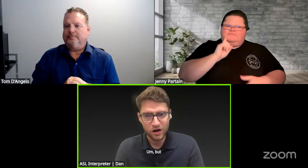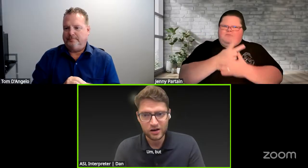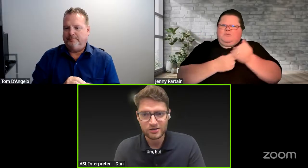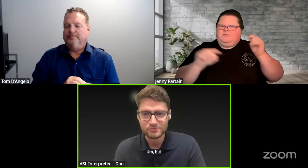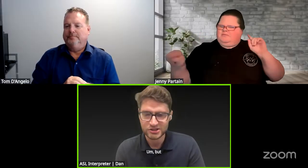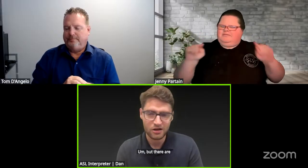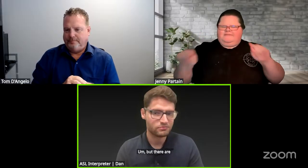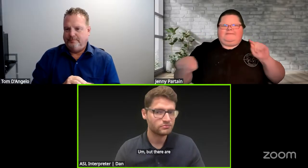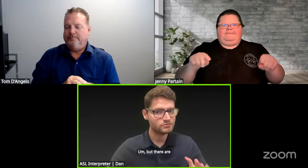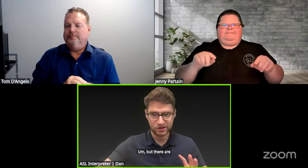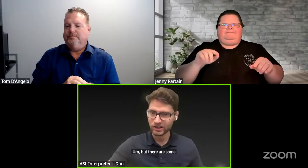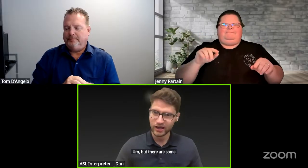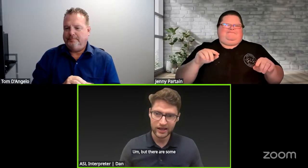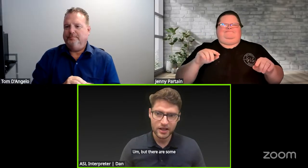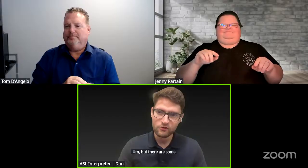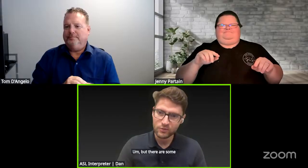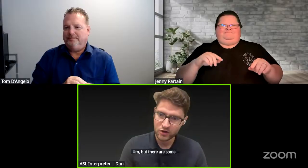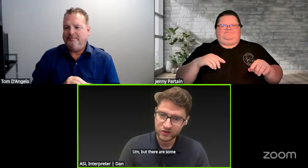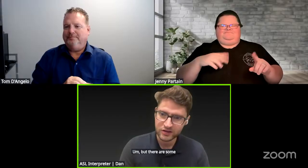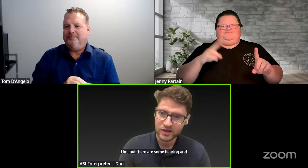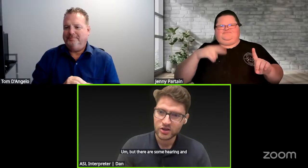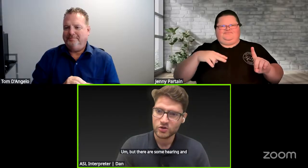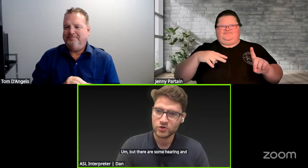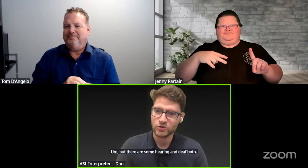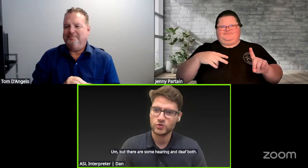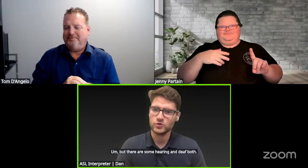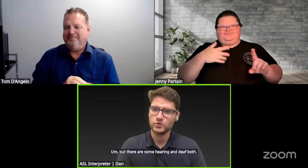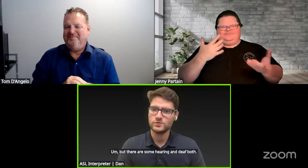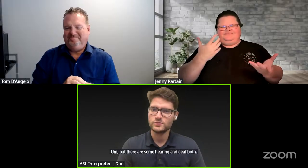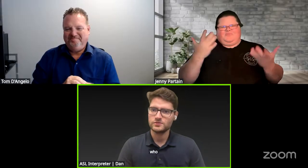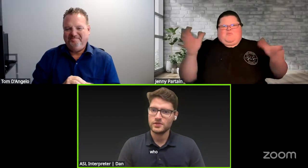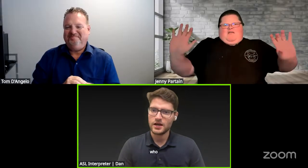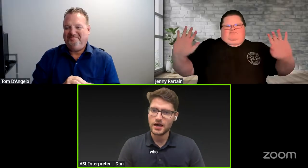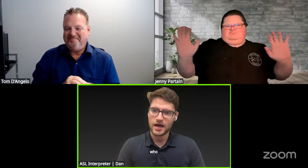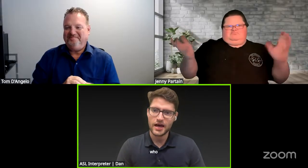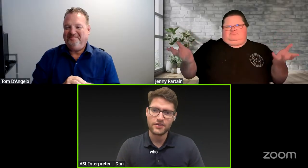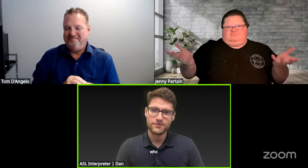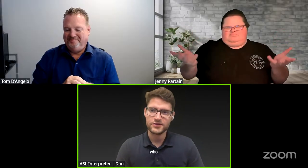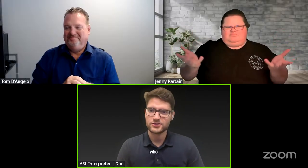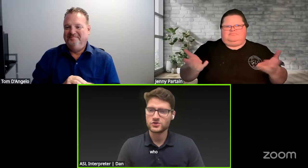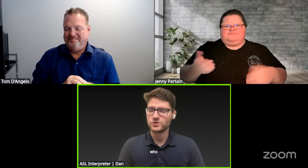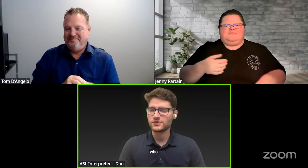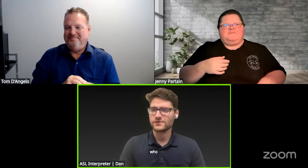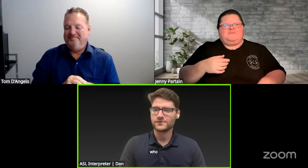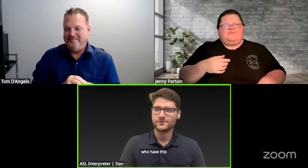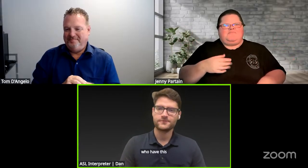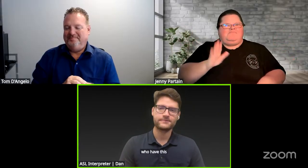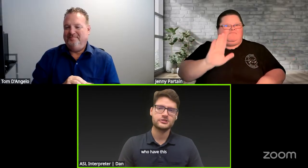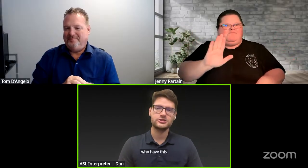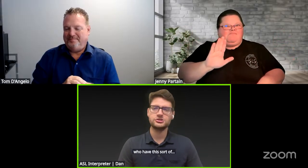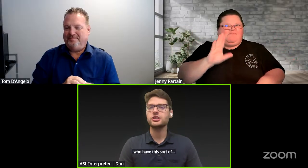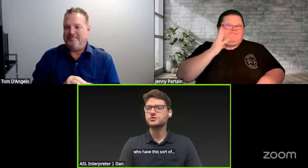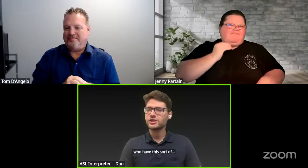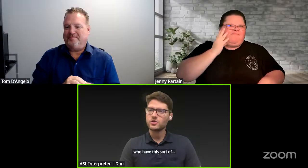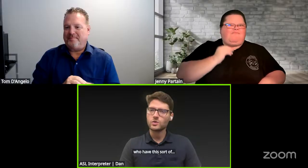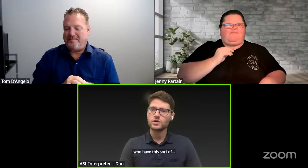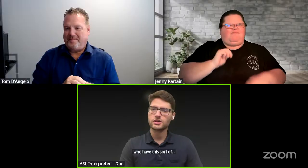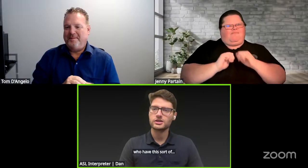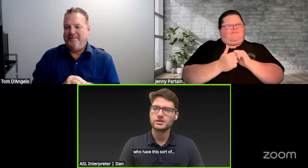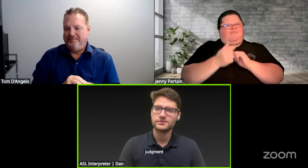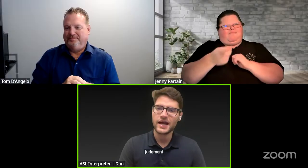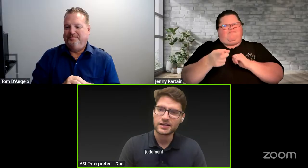there are some hearing and deaf both who have this sort of